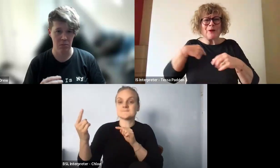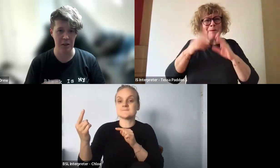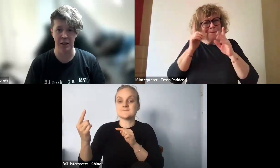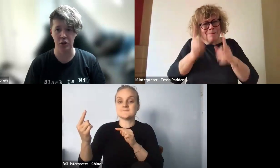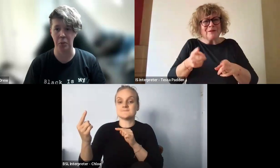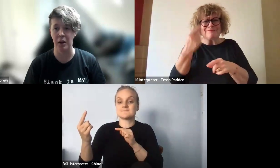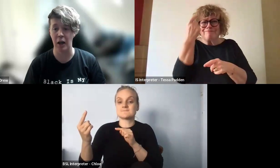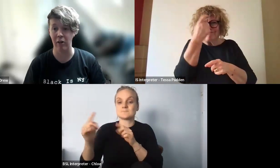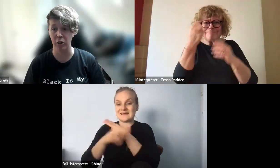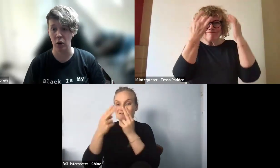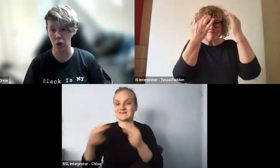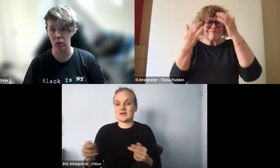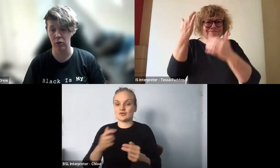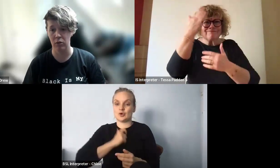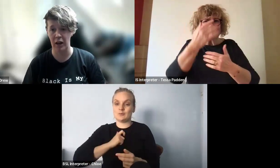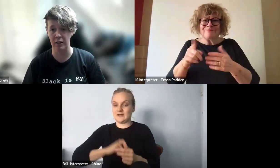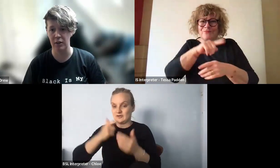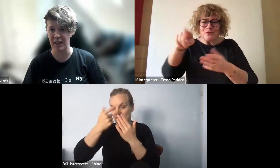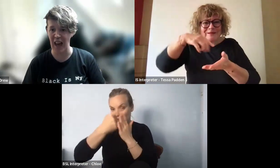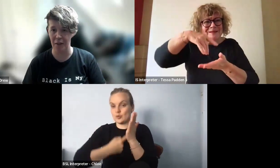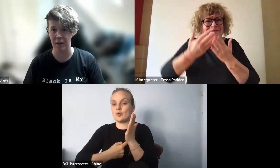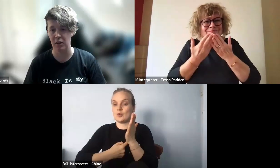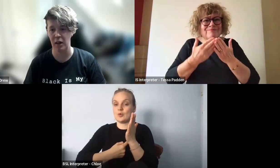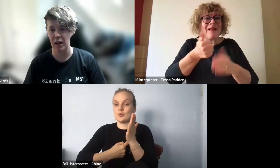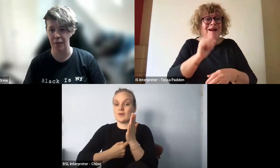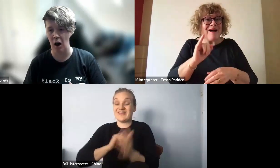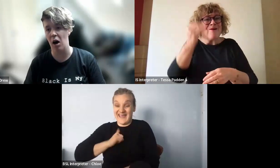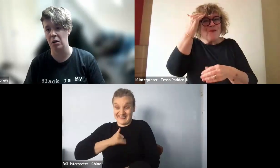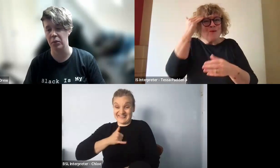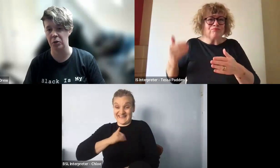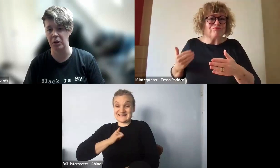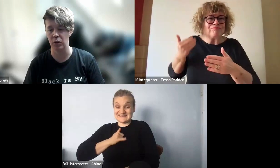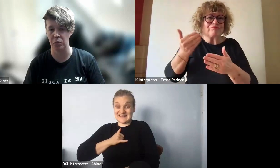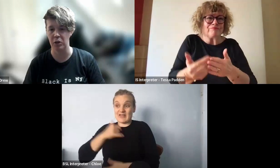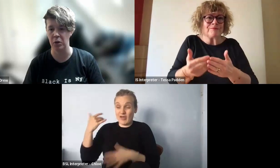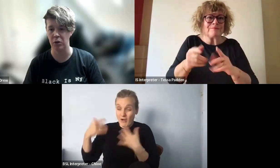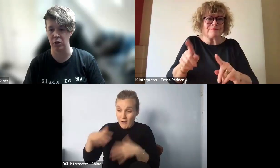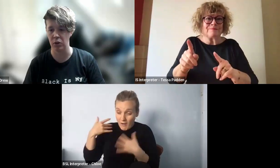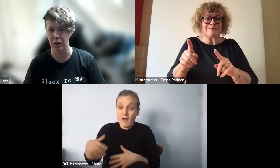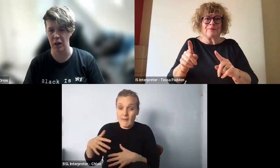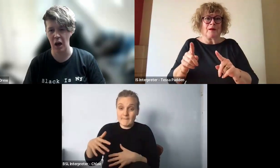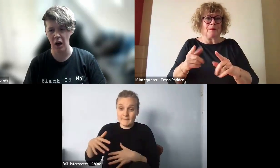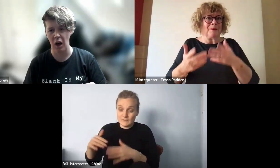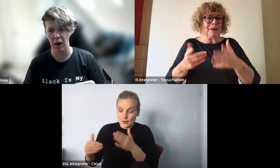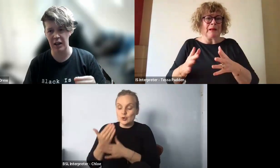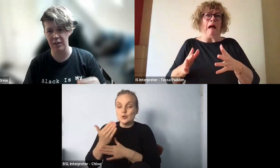the international humanitarian law realities, the ethics, and the harm that could be caused by new military tools